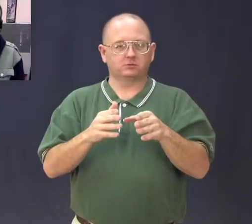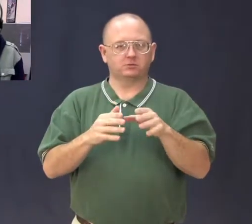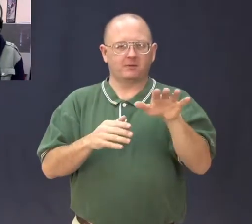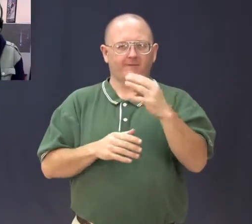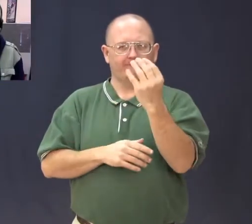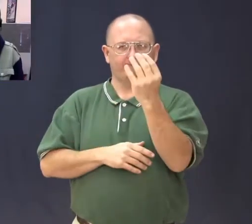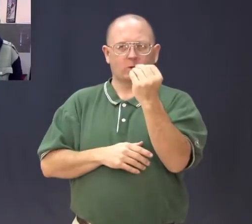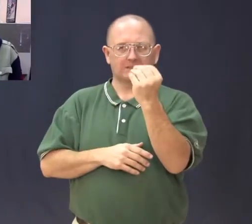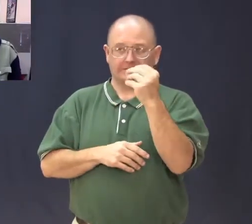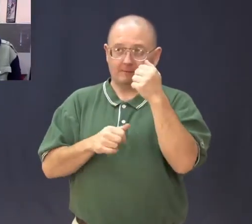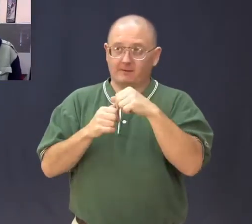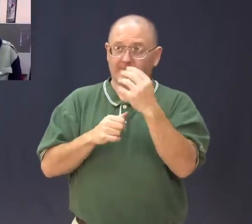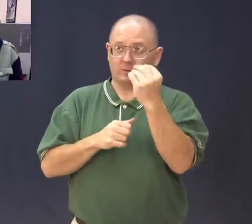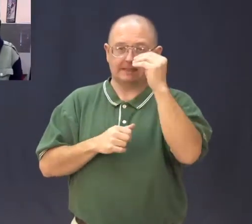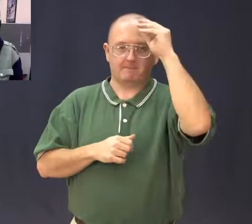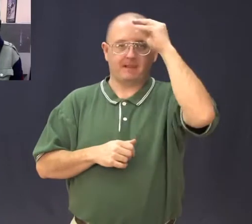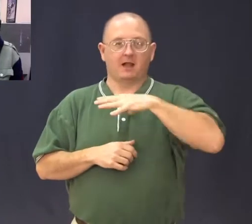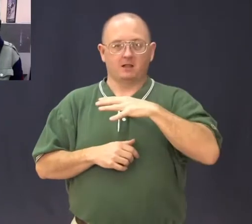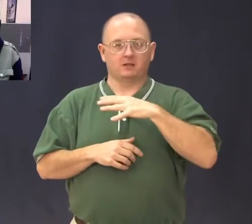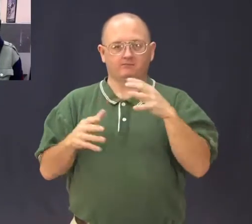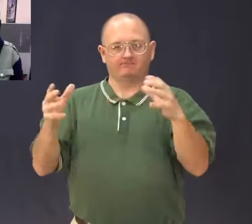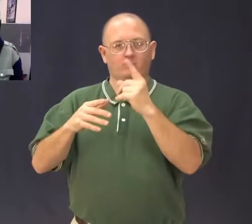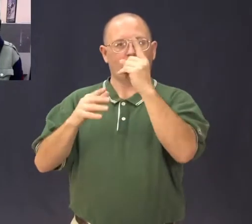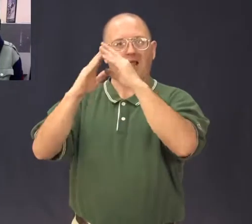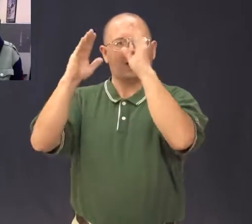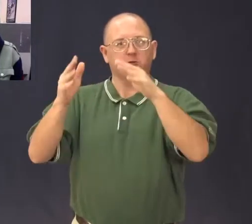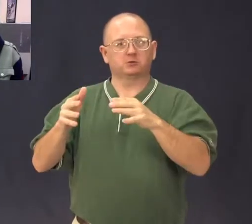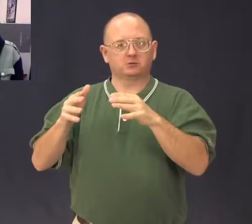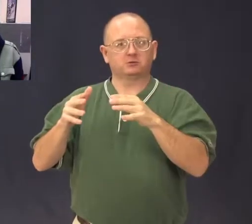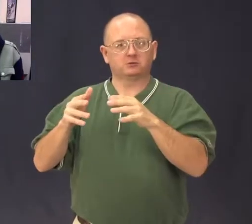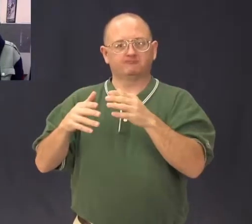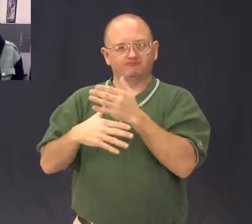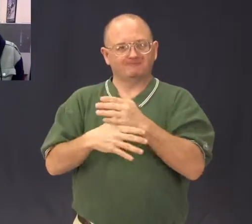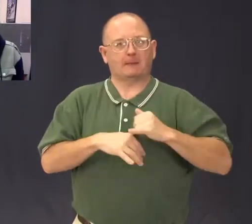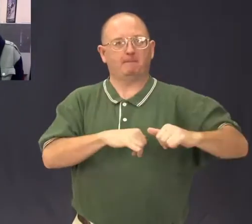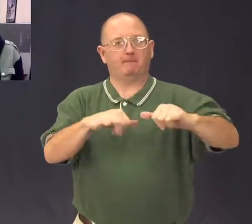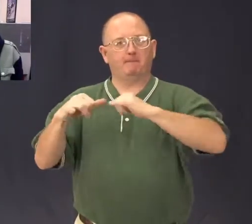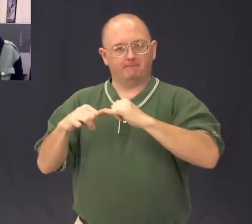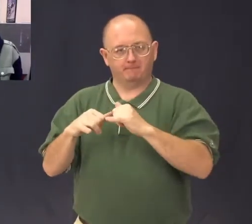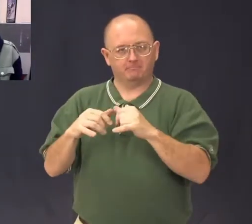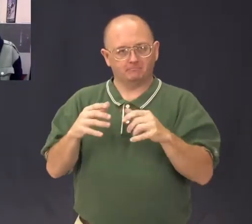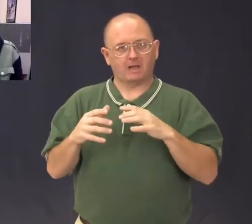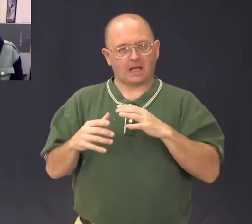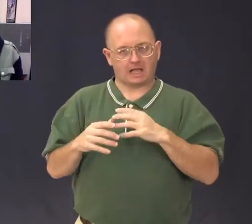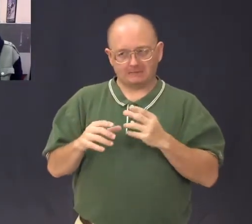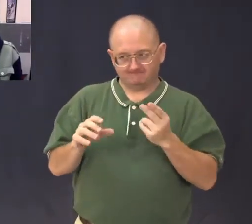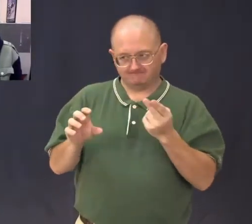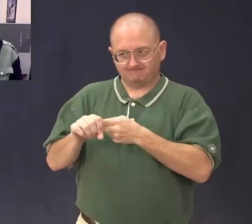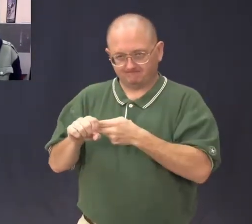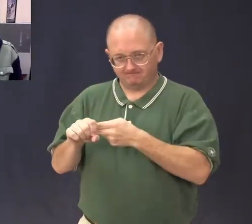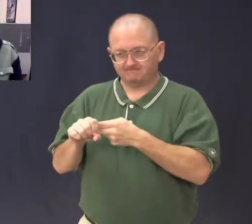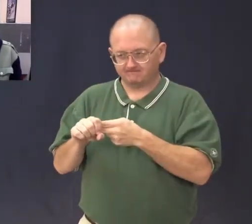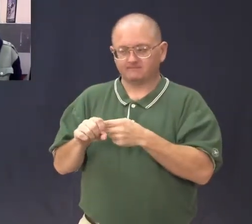I ended up in a halfway house. There were about 14 men there, all in the same house, and we shared everything.